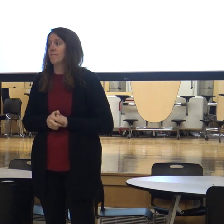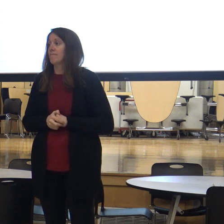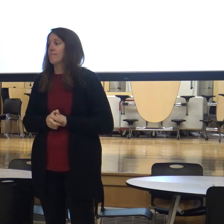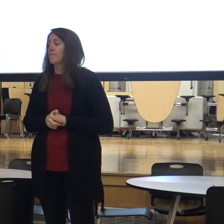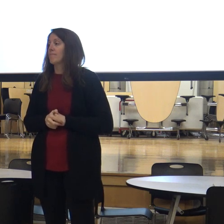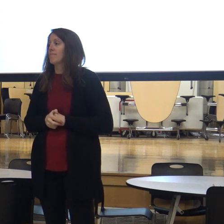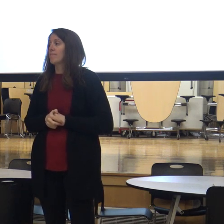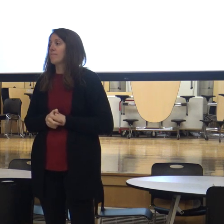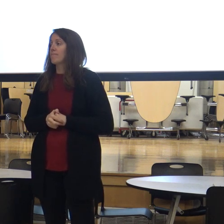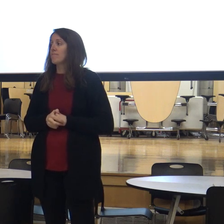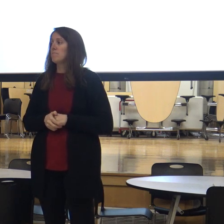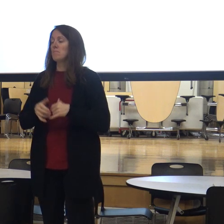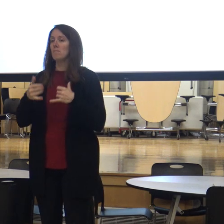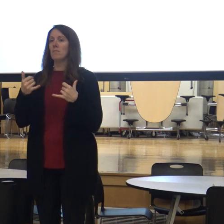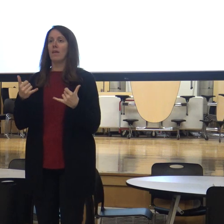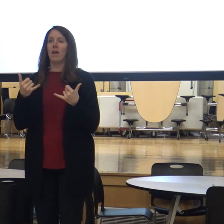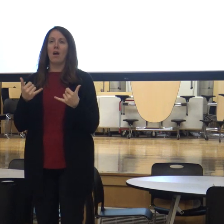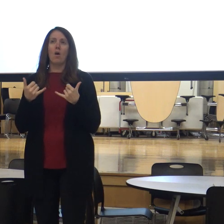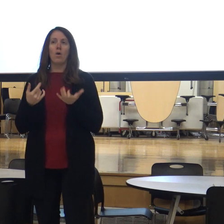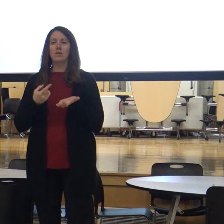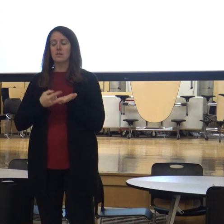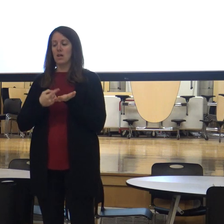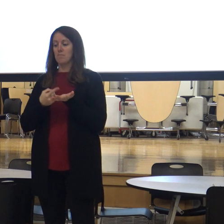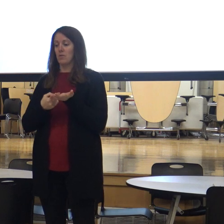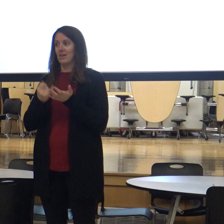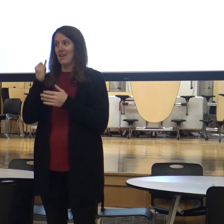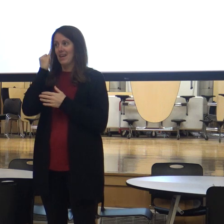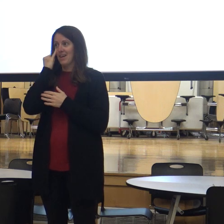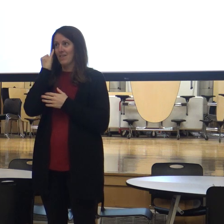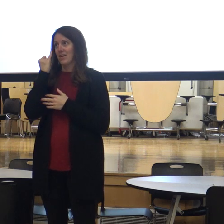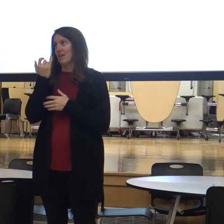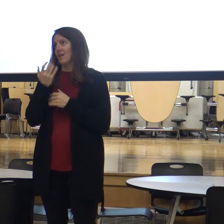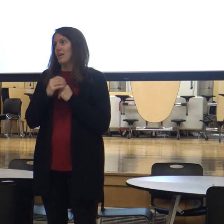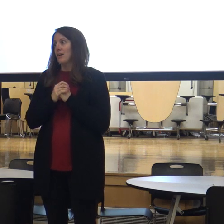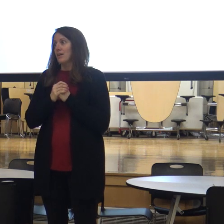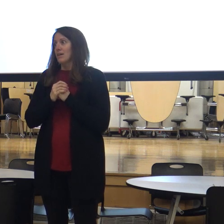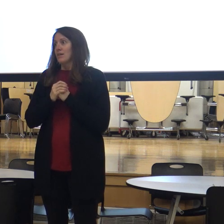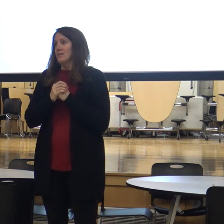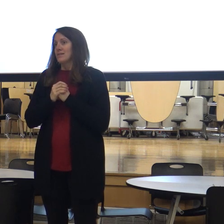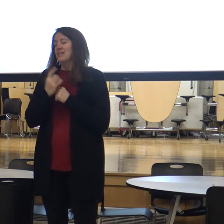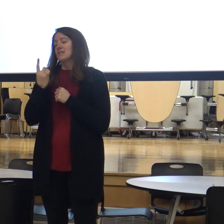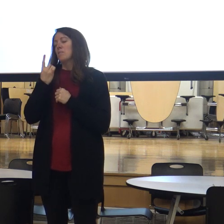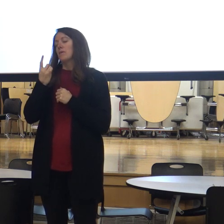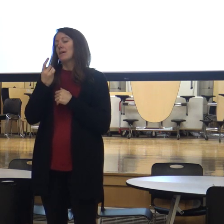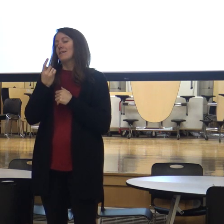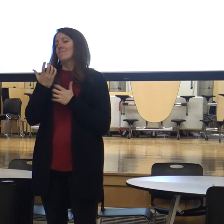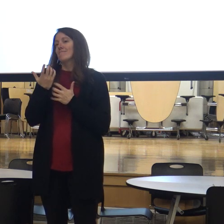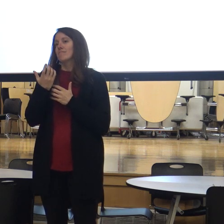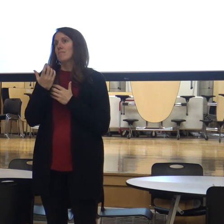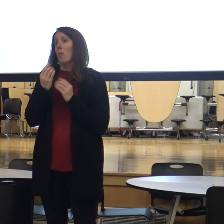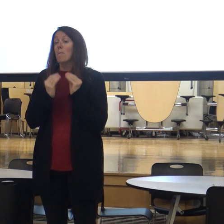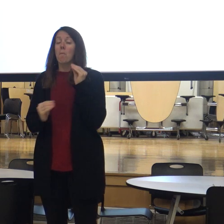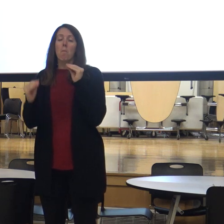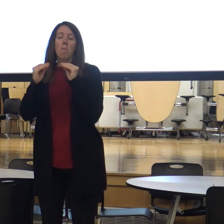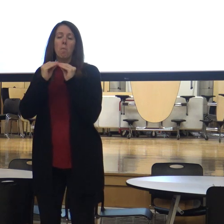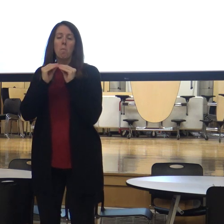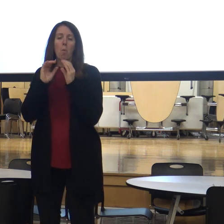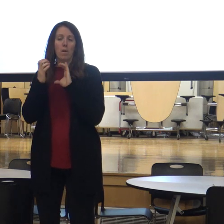Now let's talk about if it's more than just outside the norm. It's more than just the normal grief